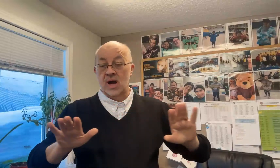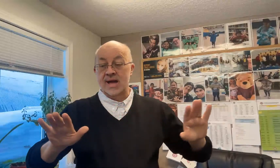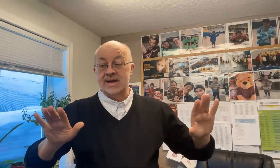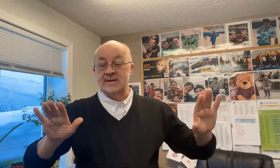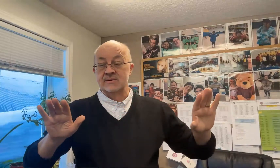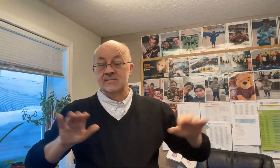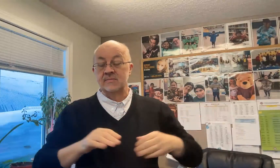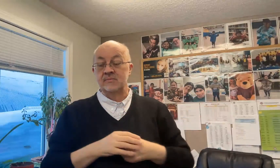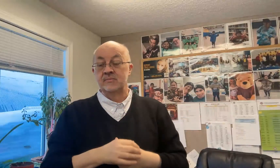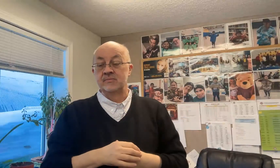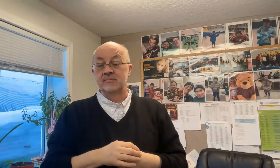quiet,